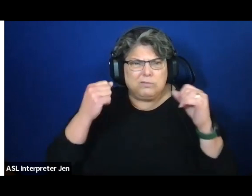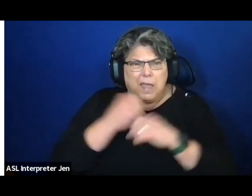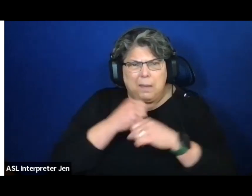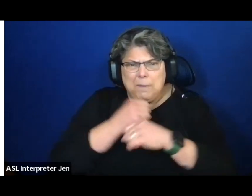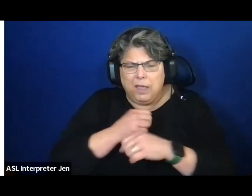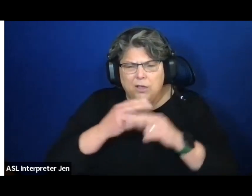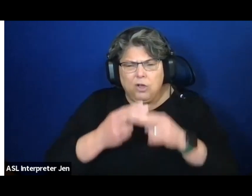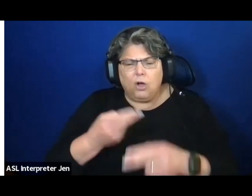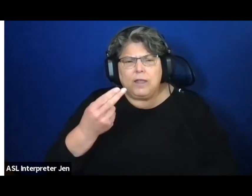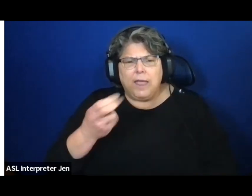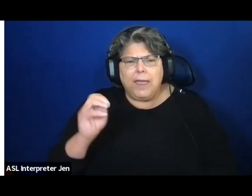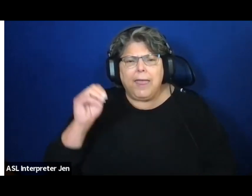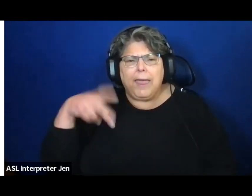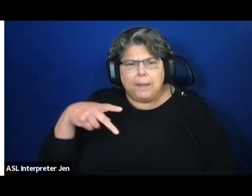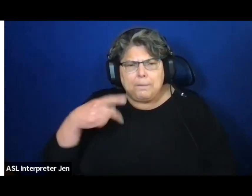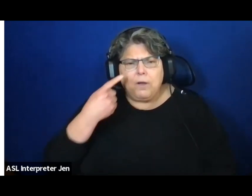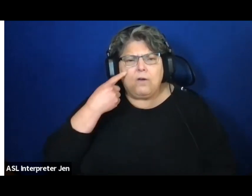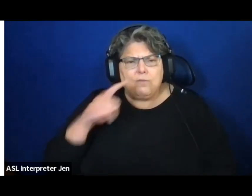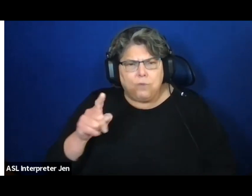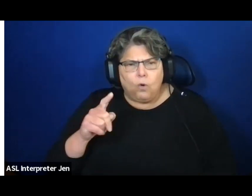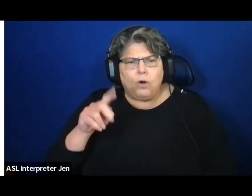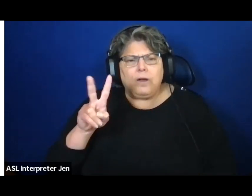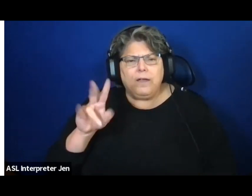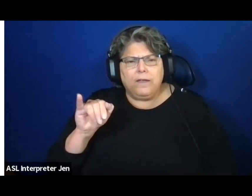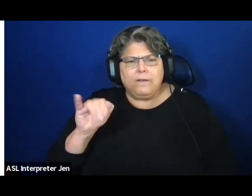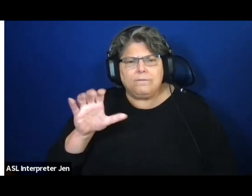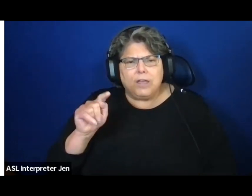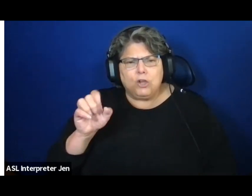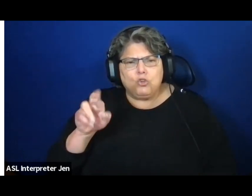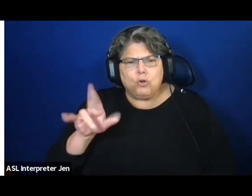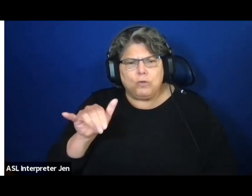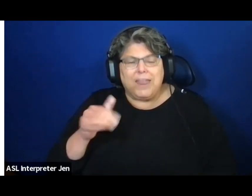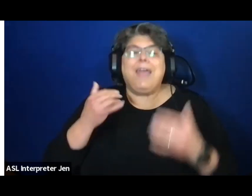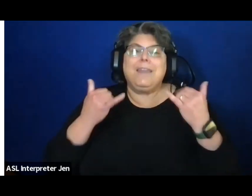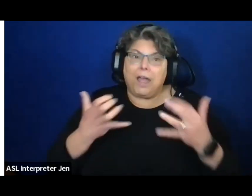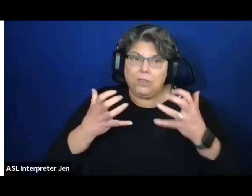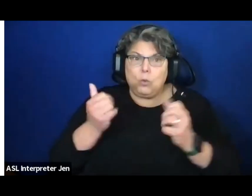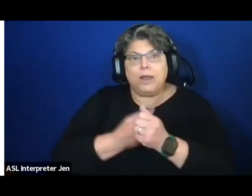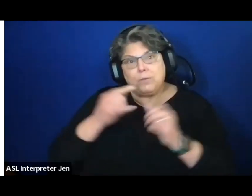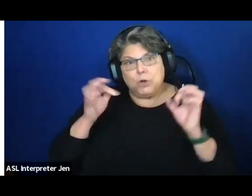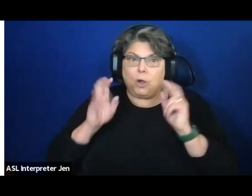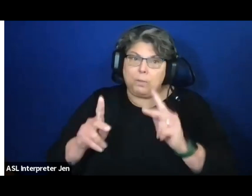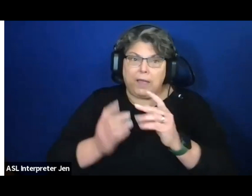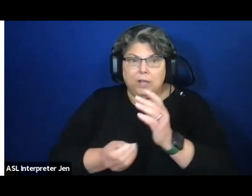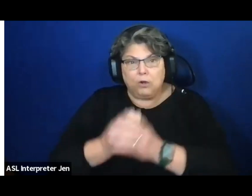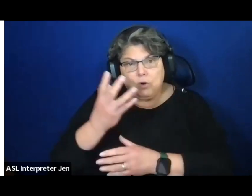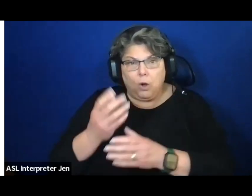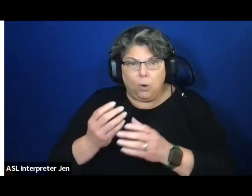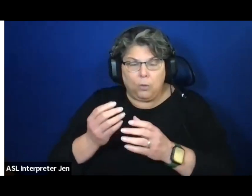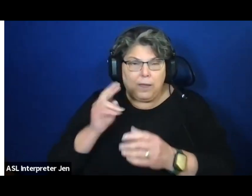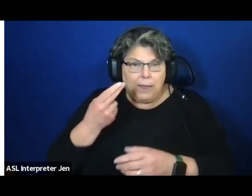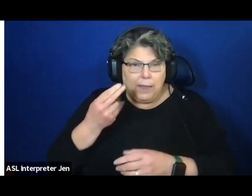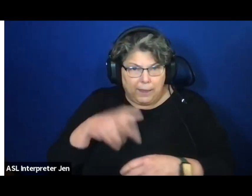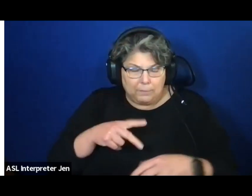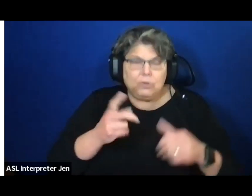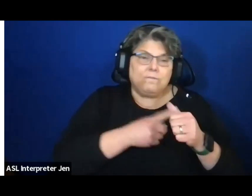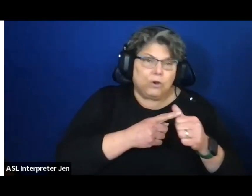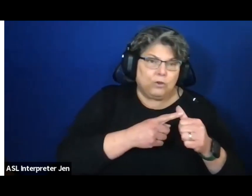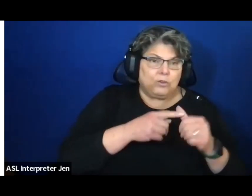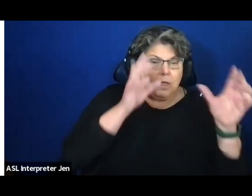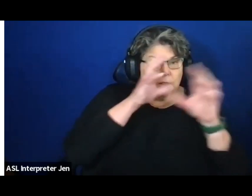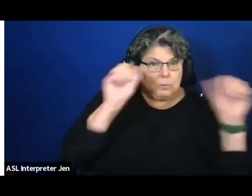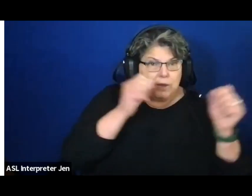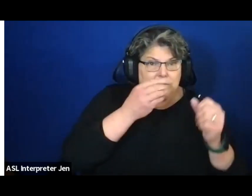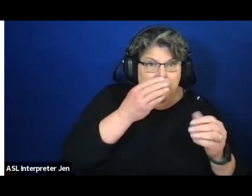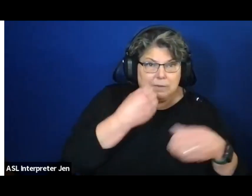Hemp for Victory. Want everybody to go back and grow hemp. Now they said, oh, the president's made their money, stop growing it, we're gonna tax you. Oh, now